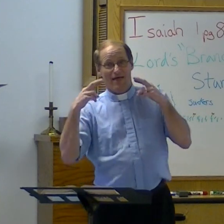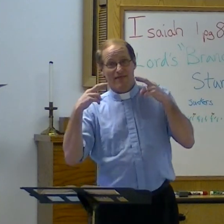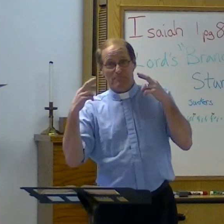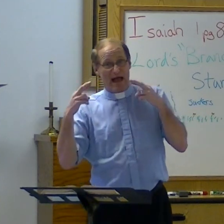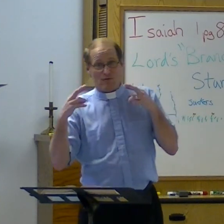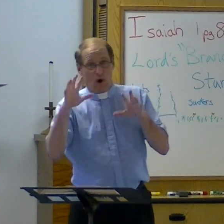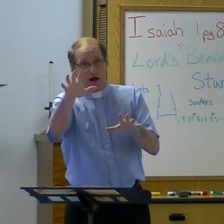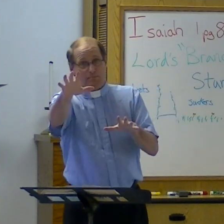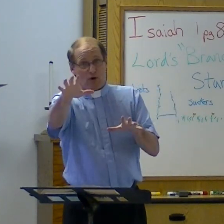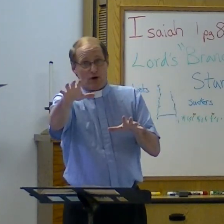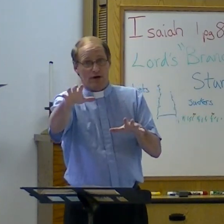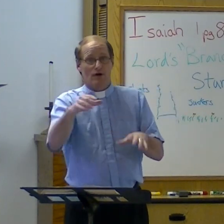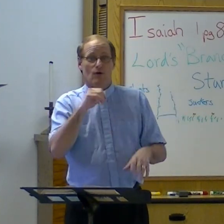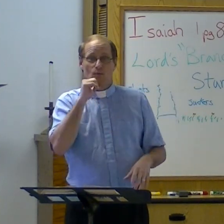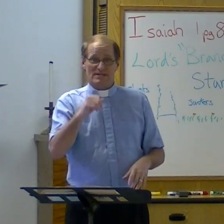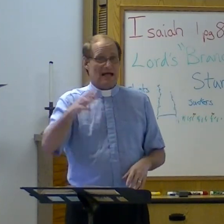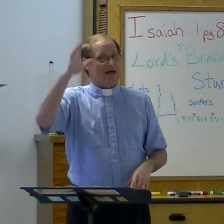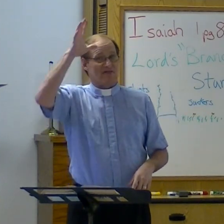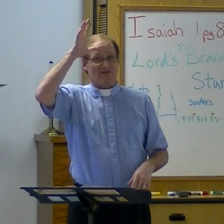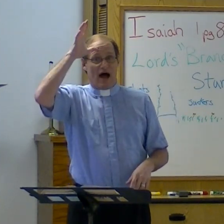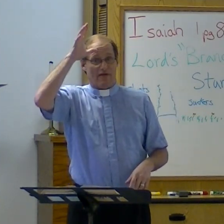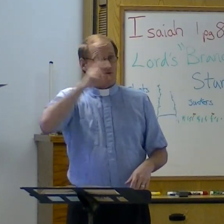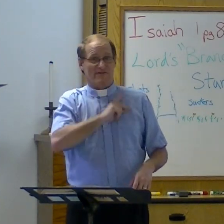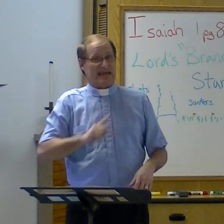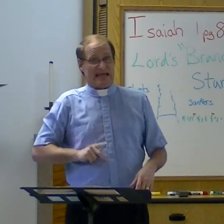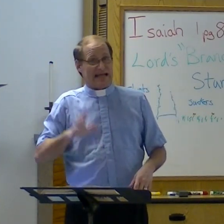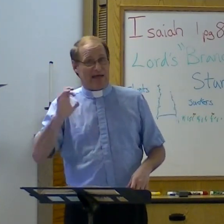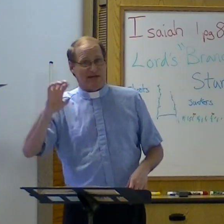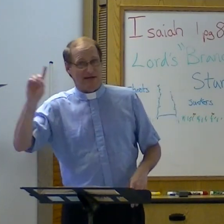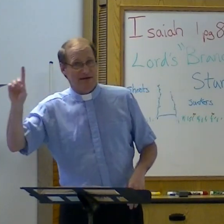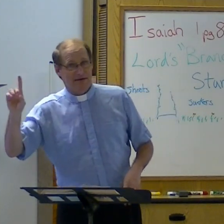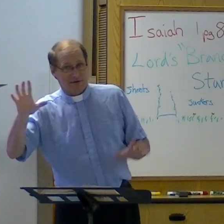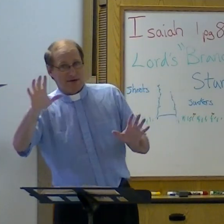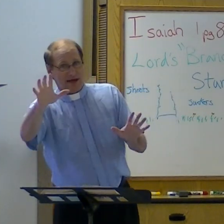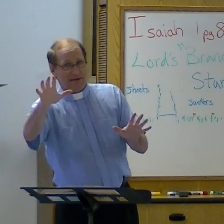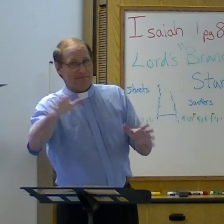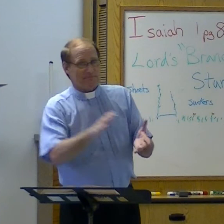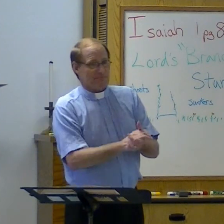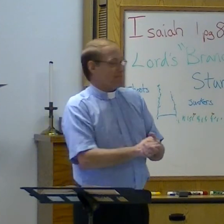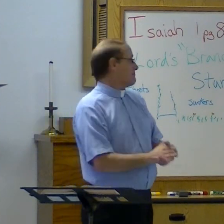The bank robber was not the father of King David.